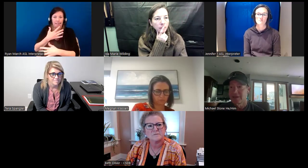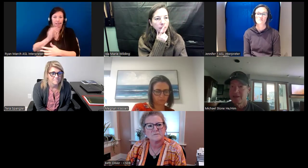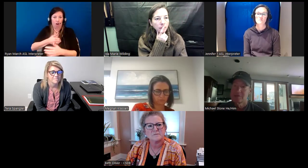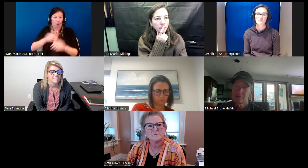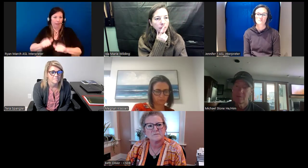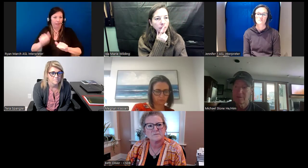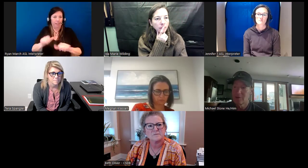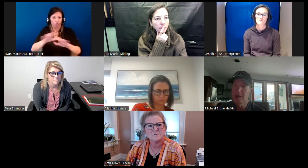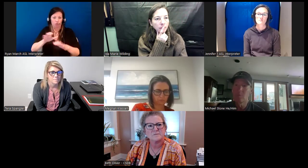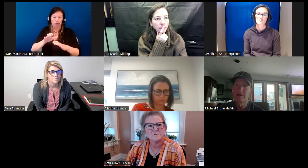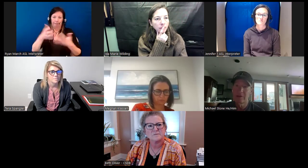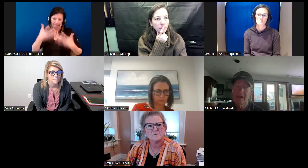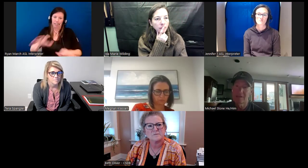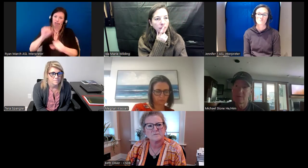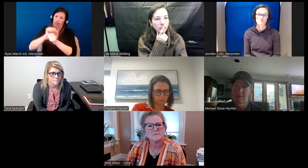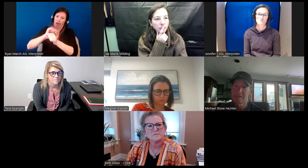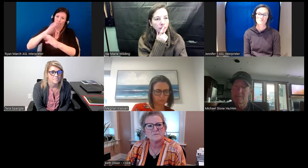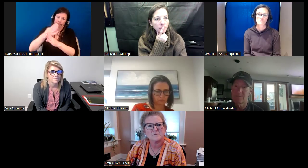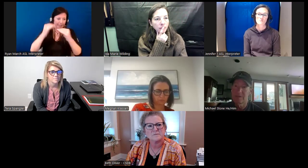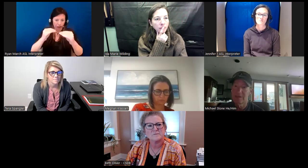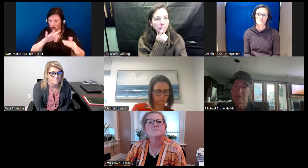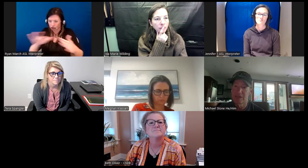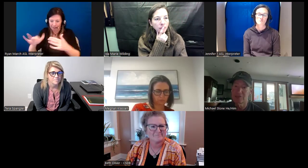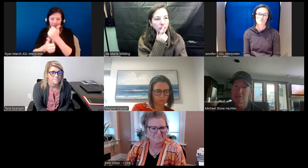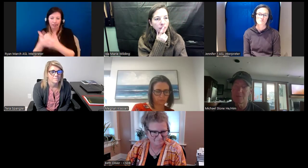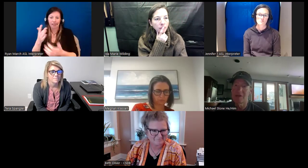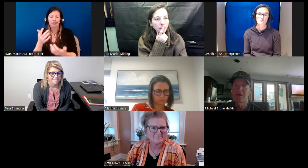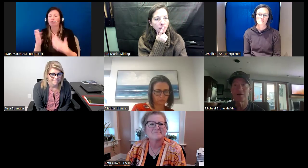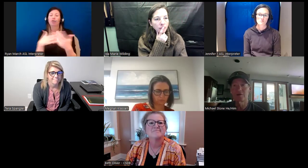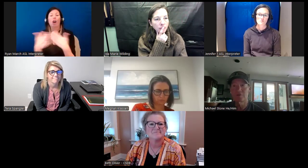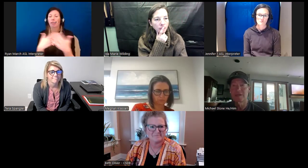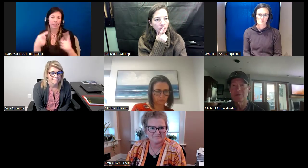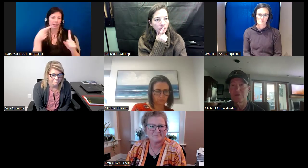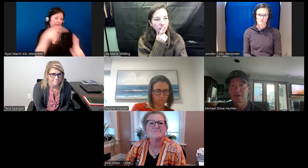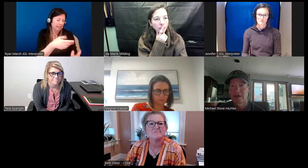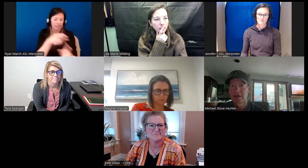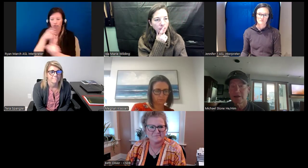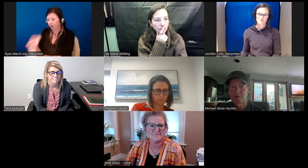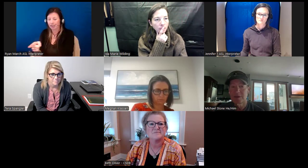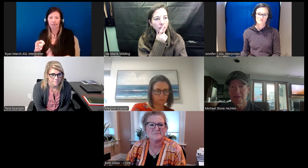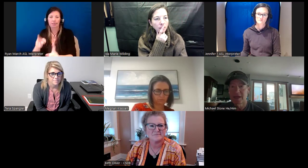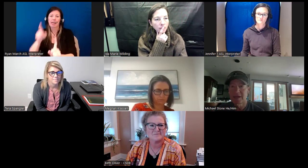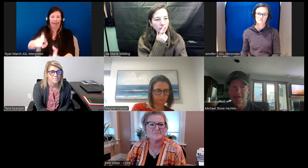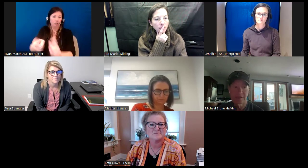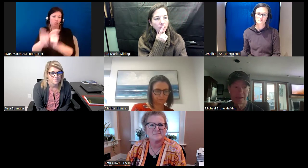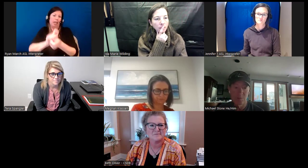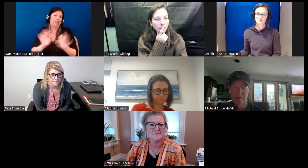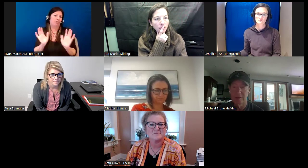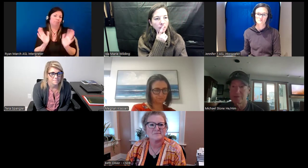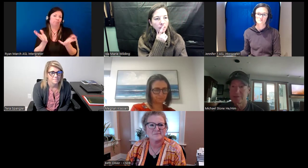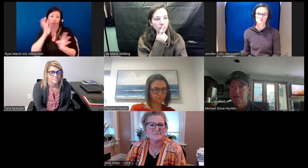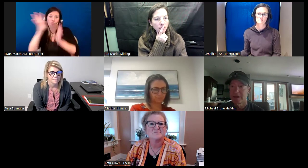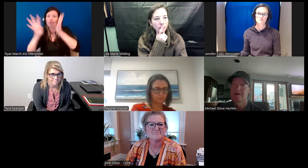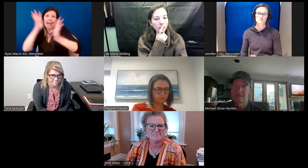done. So no matter what, there has to be some change. It's just a matter of how creative we can get, and as